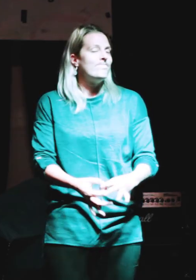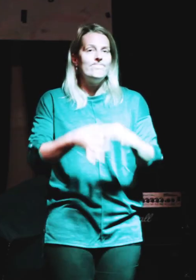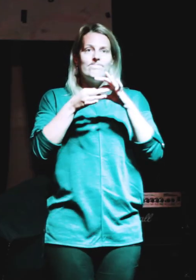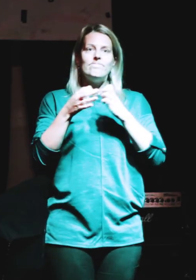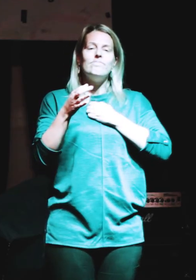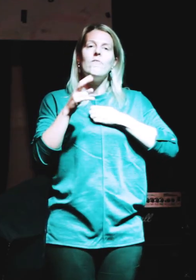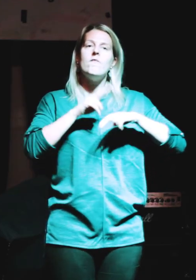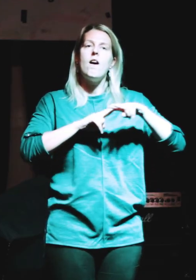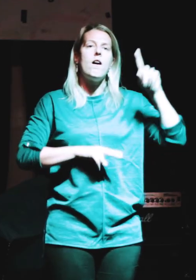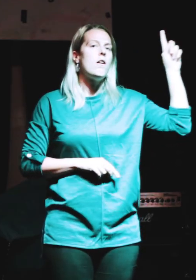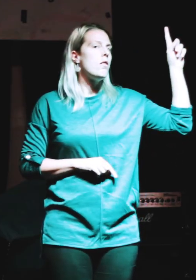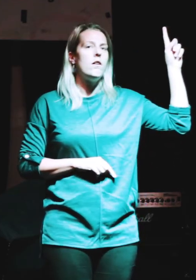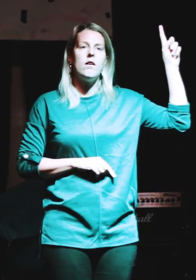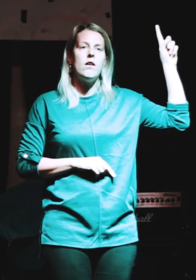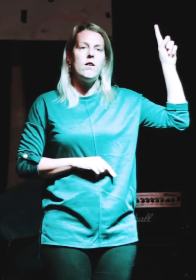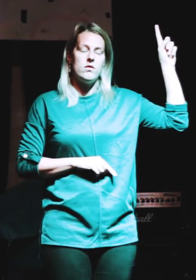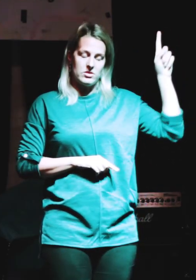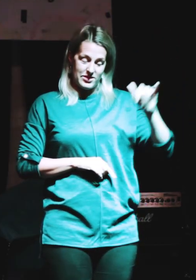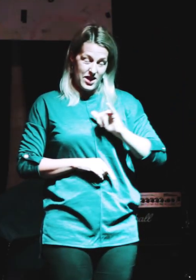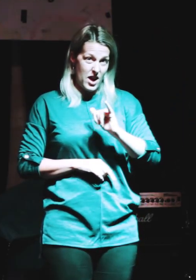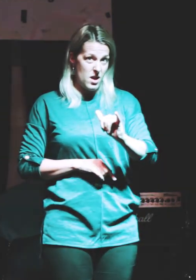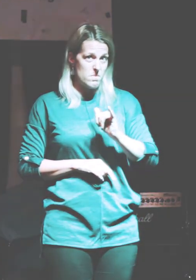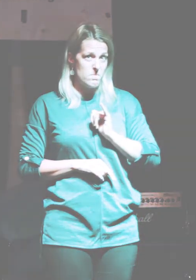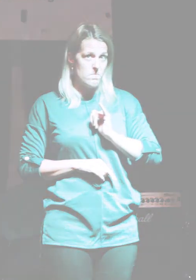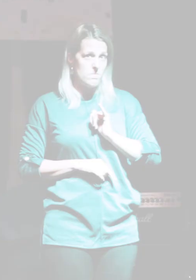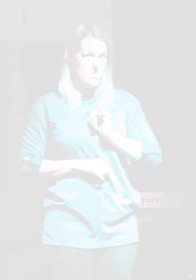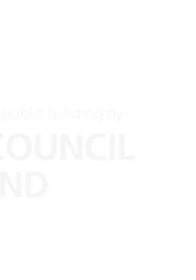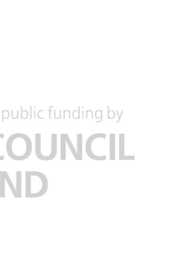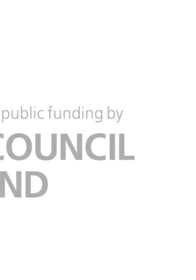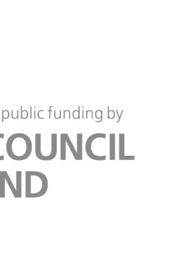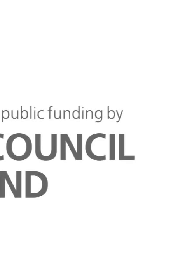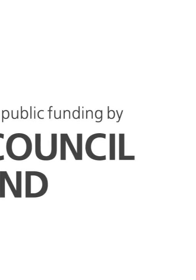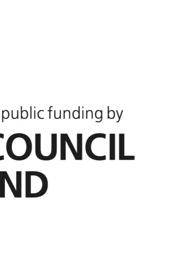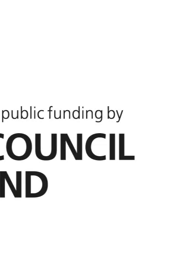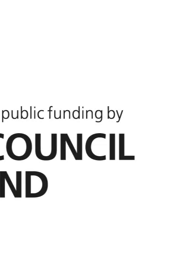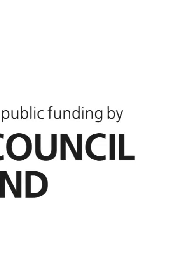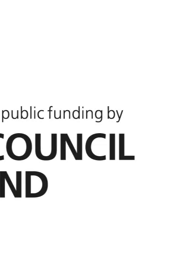to my own dad, as I try my best to do the same. Yeah.